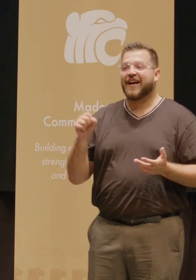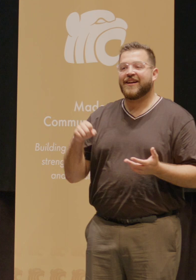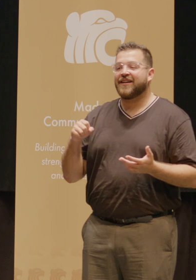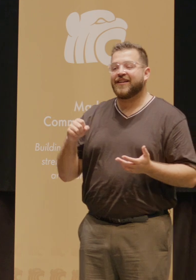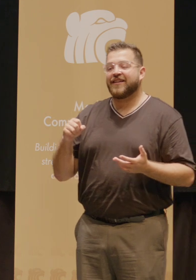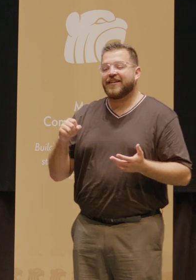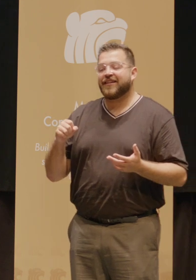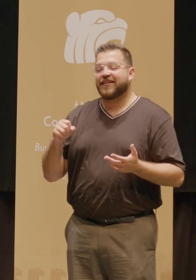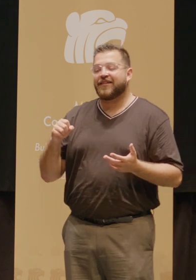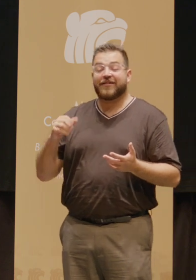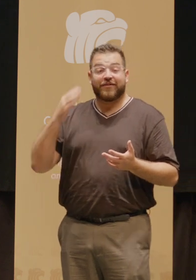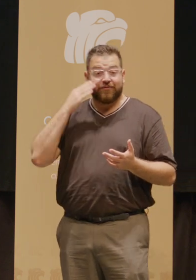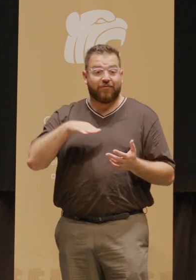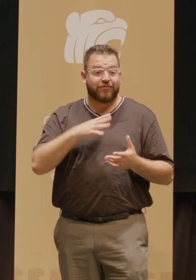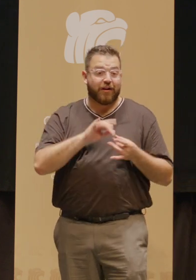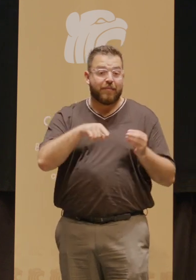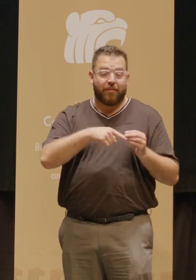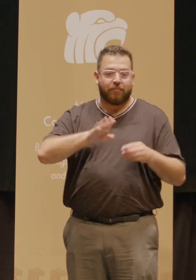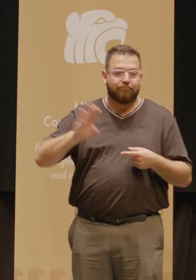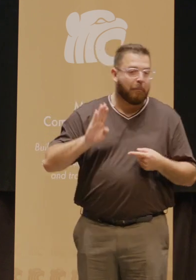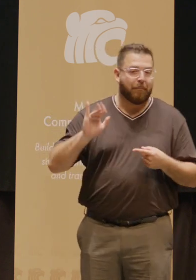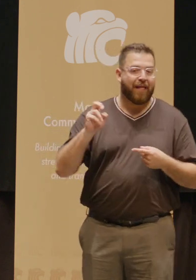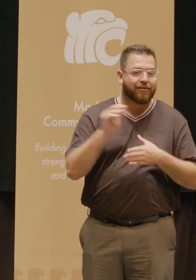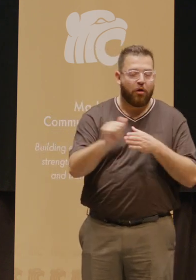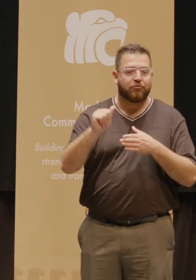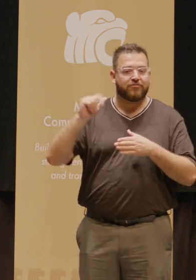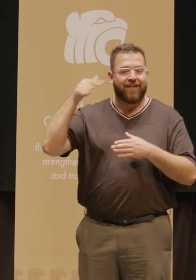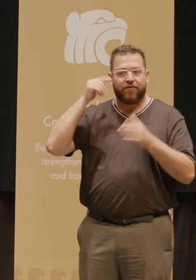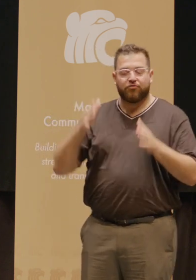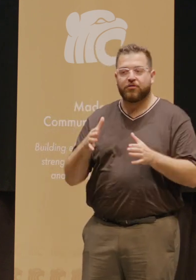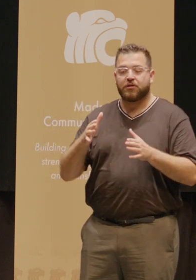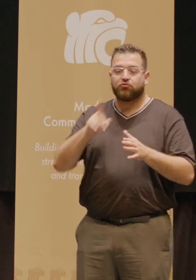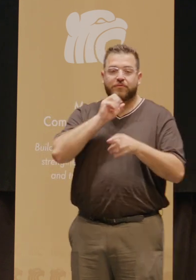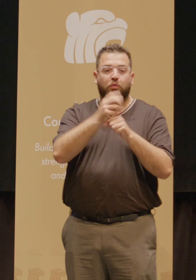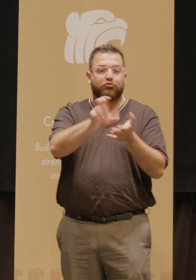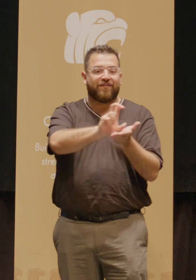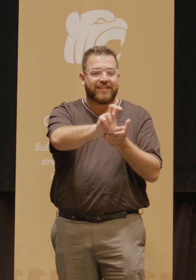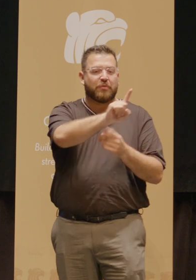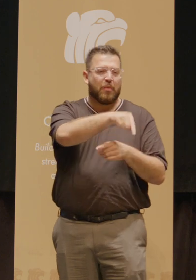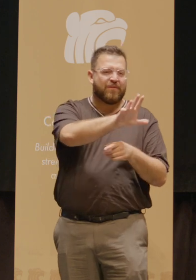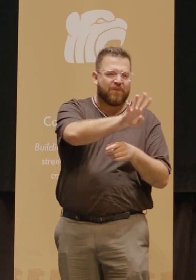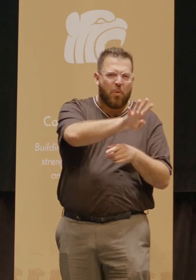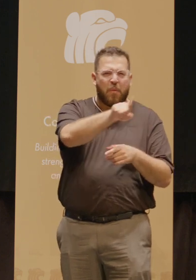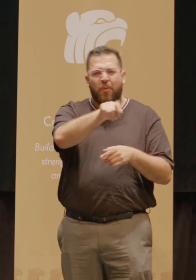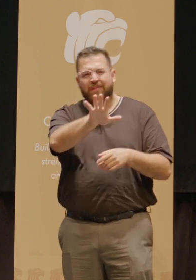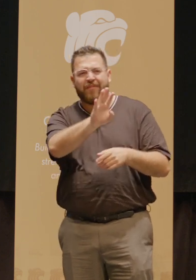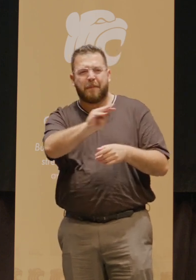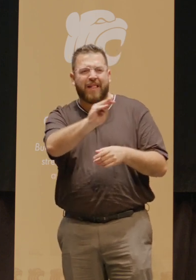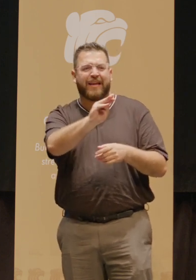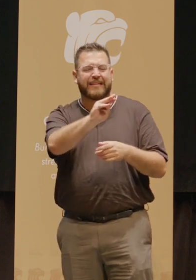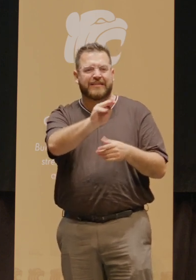part of the billions that the governor has put in place, a good portion of that's for healthcare. About 1.4, 1.5 billion is in actually the